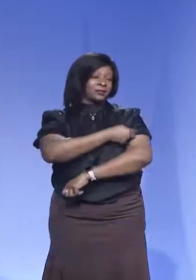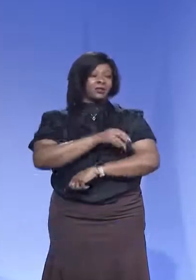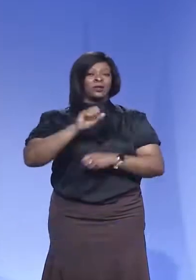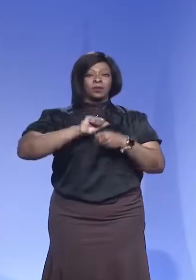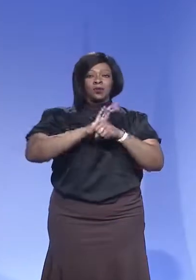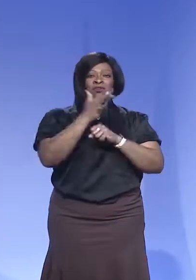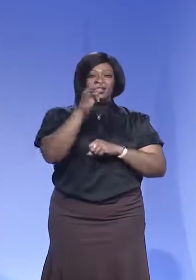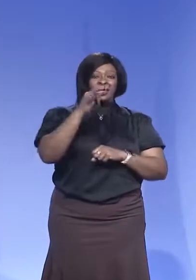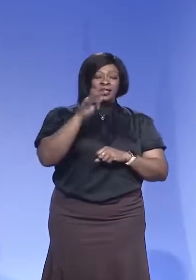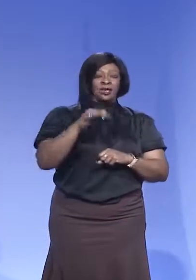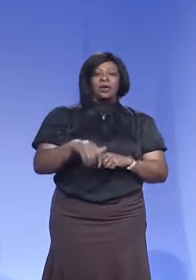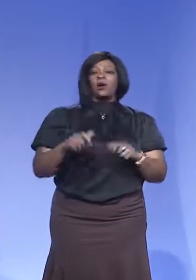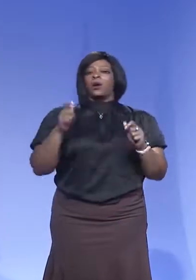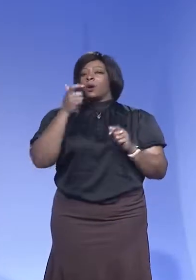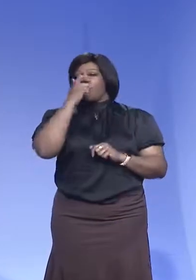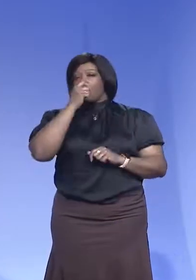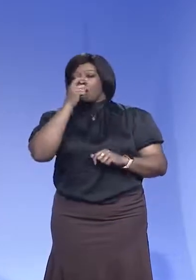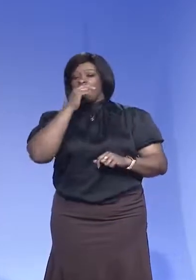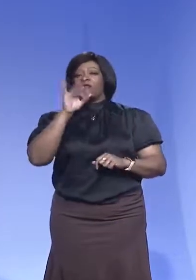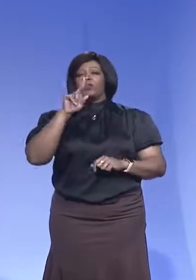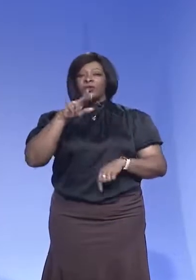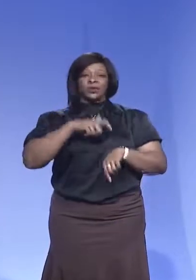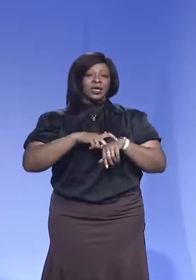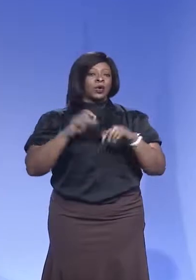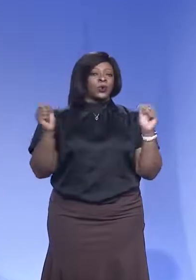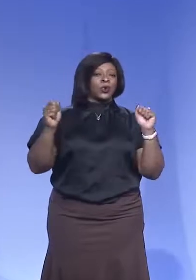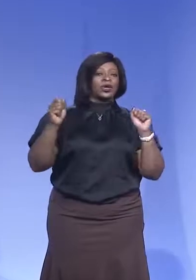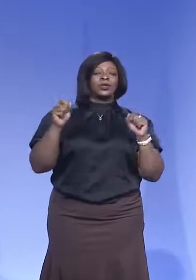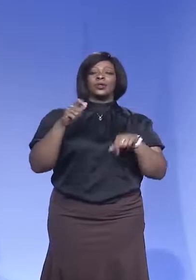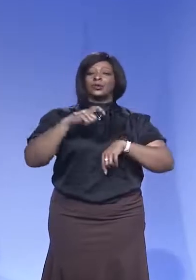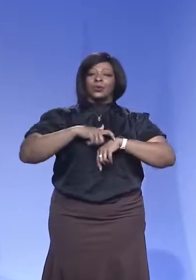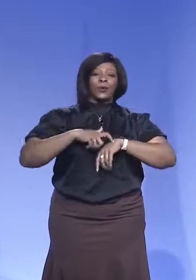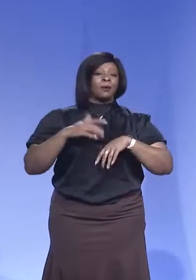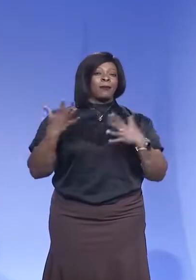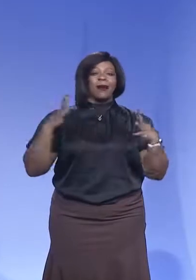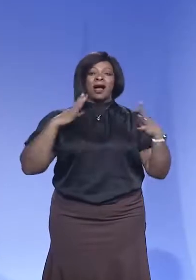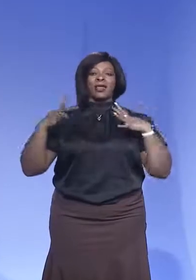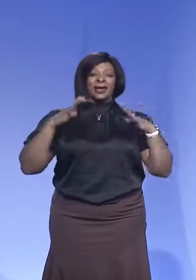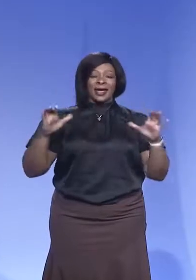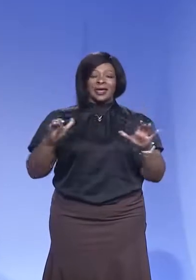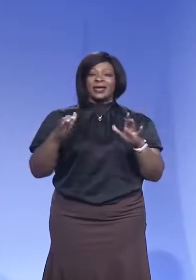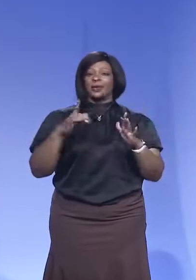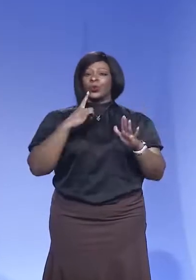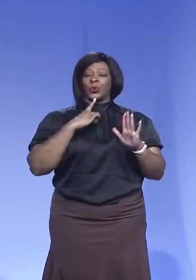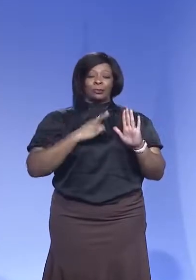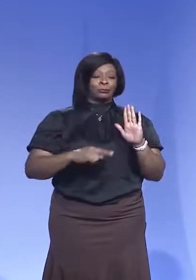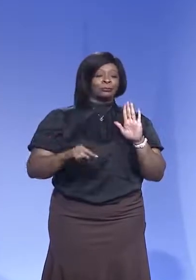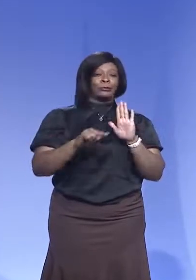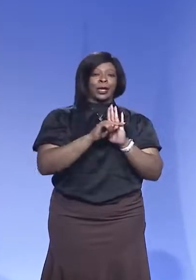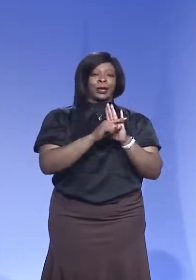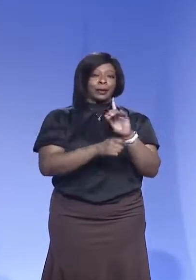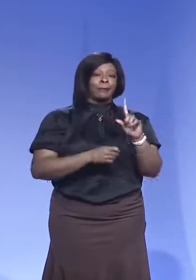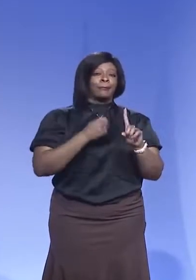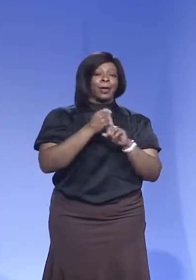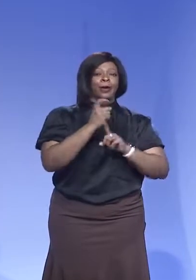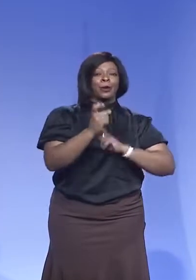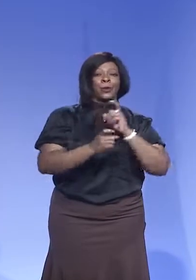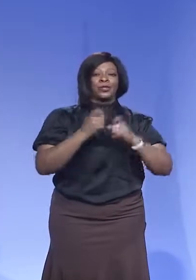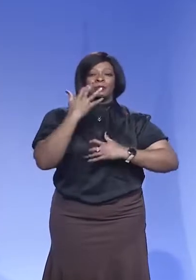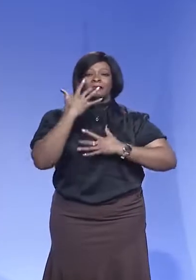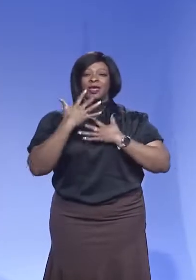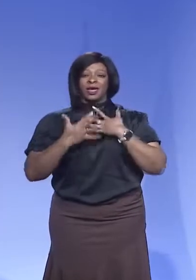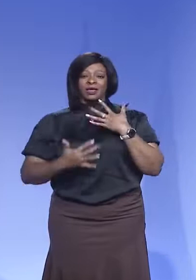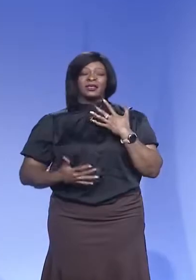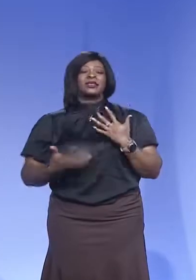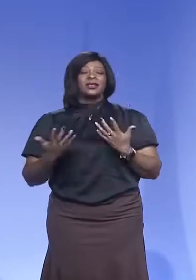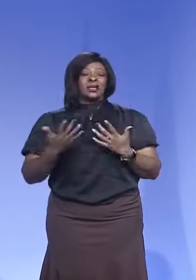COVID-19, cold and flu season, winter storms, and holiday activities have negatively impacted blood drives, as well as the